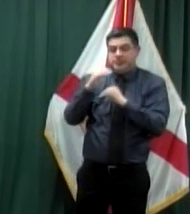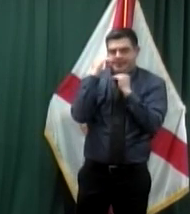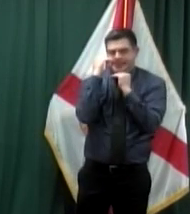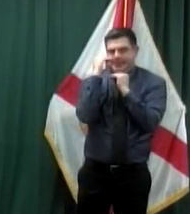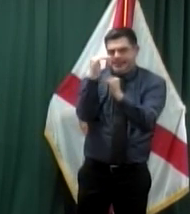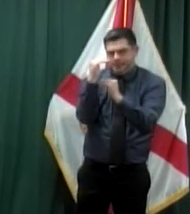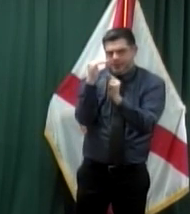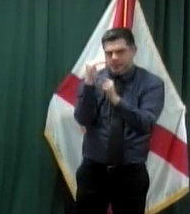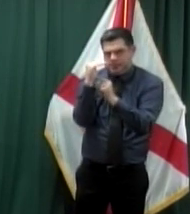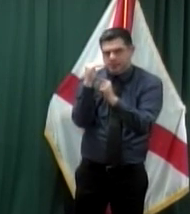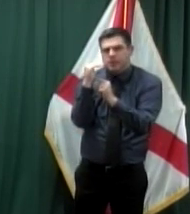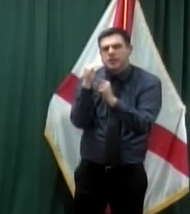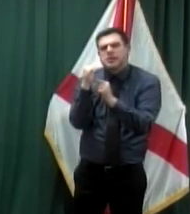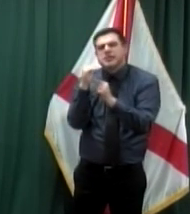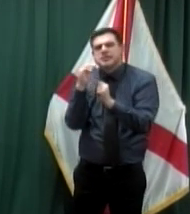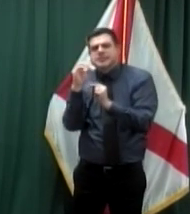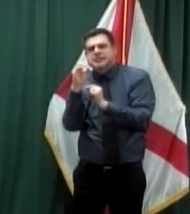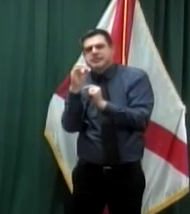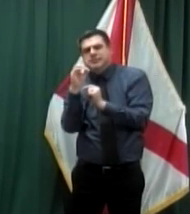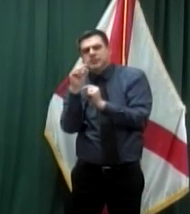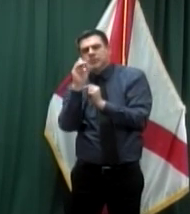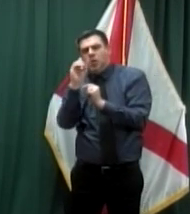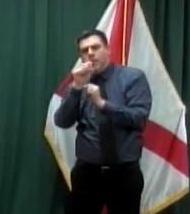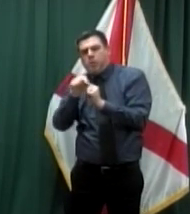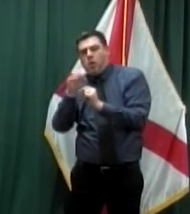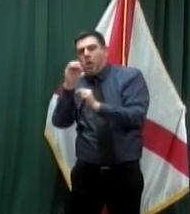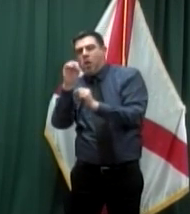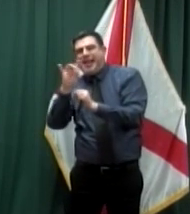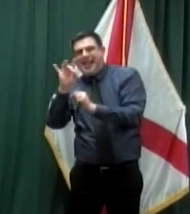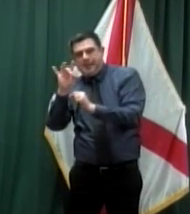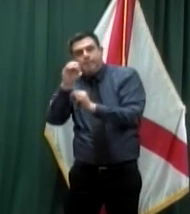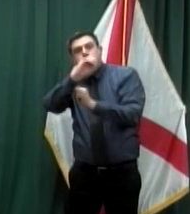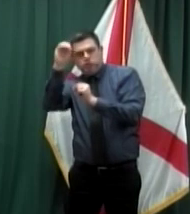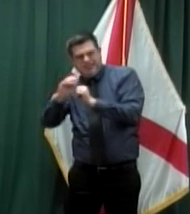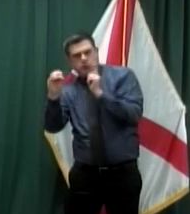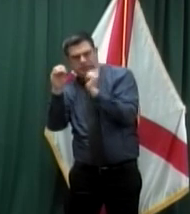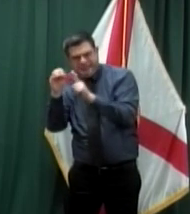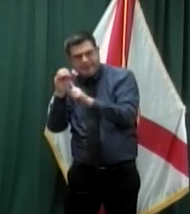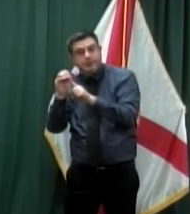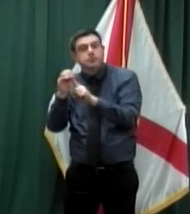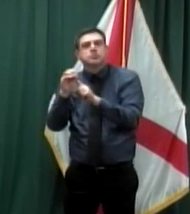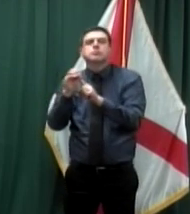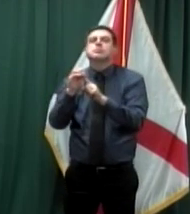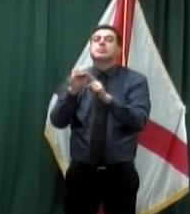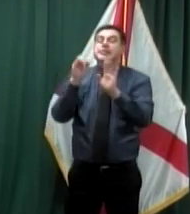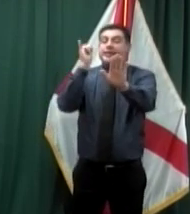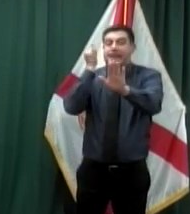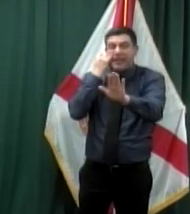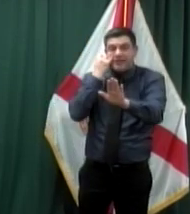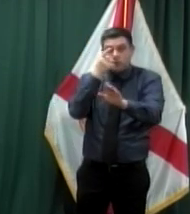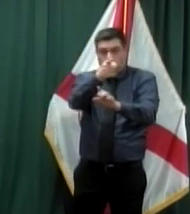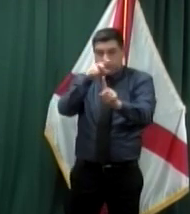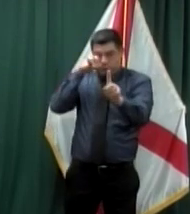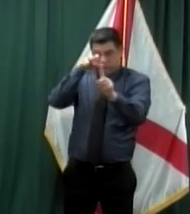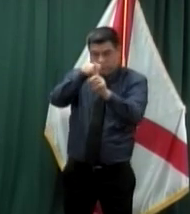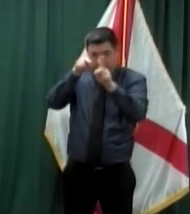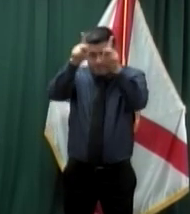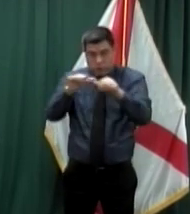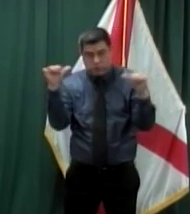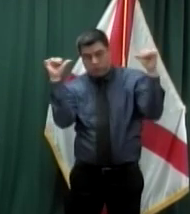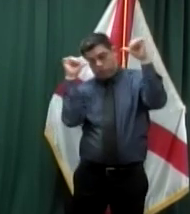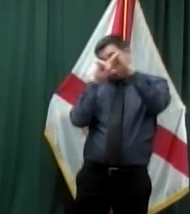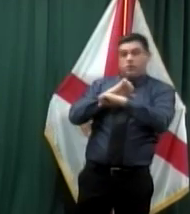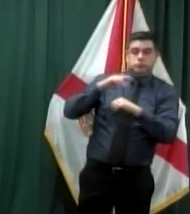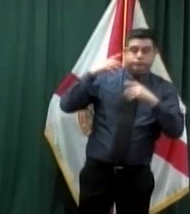under the influence. If we catch you boating under the influence, you will be arrested. Just designate as simple as designating an operator.